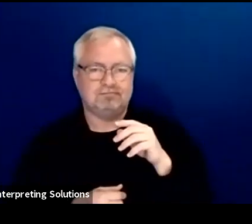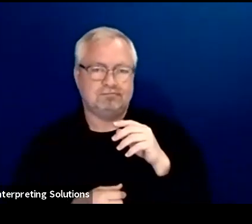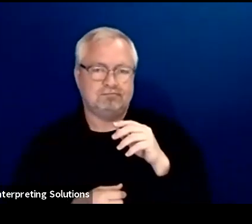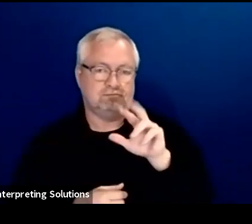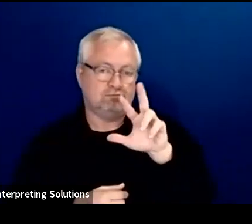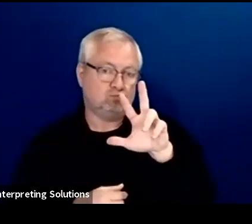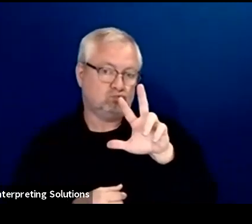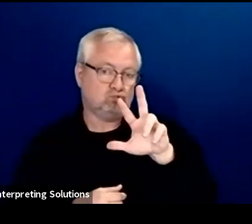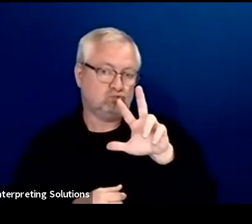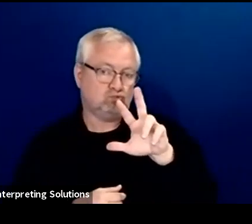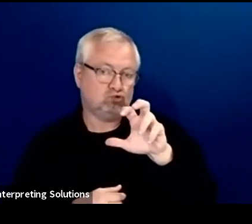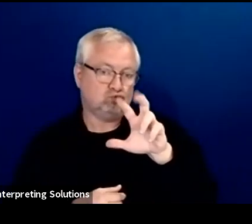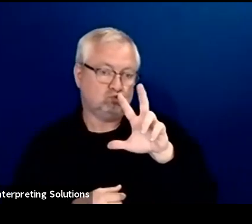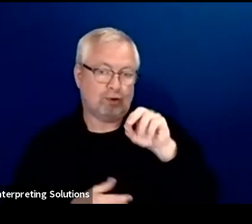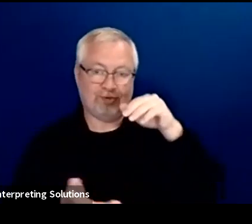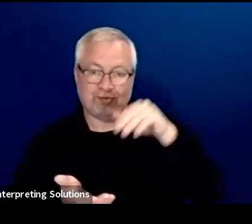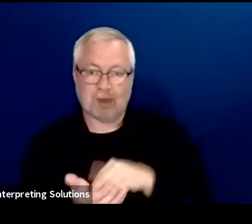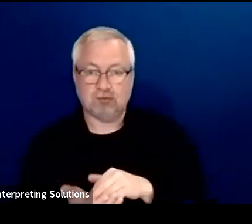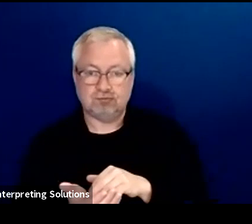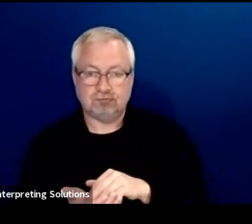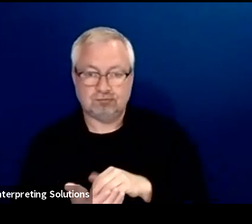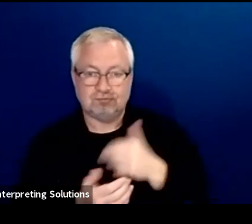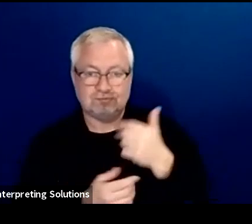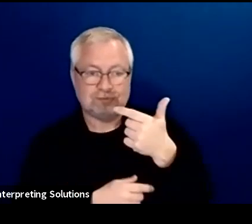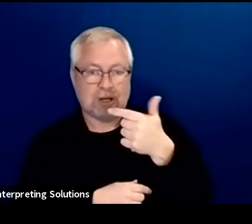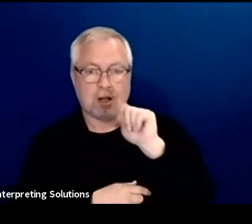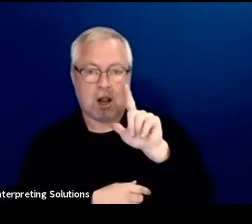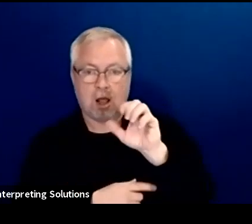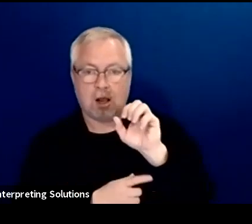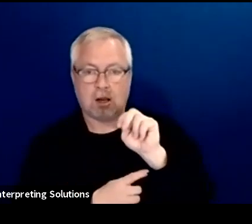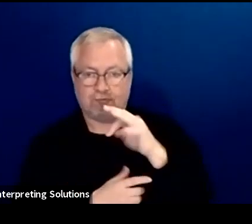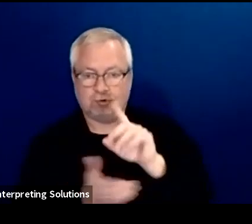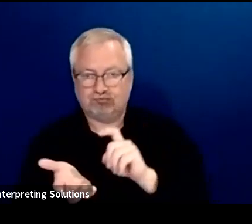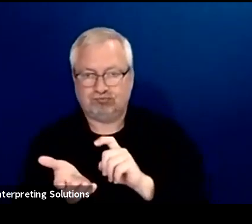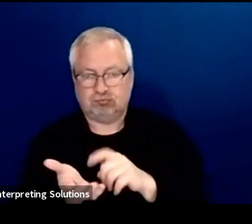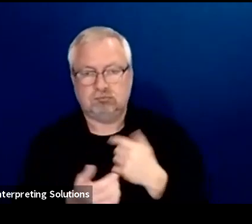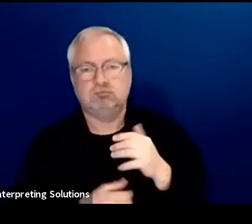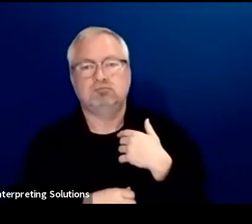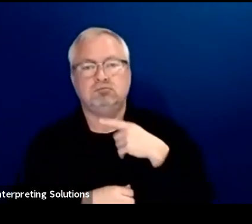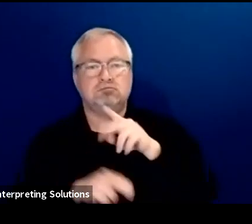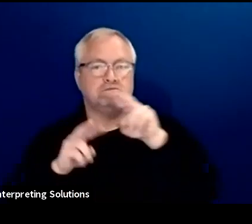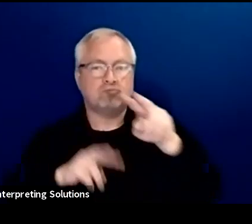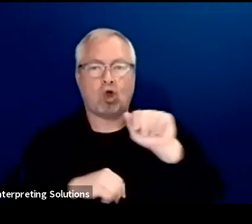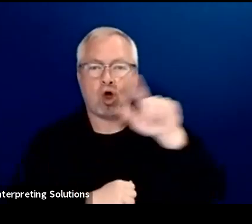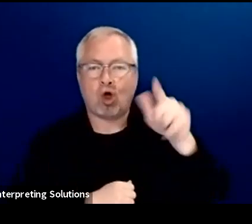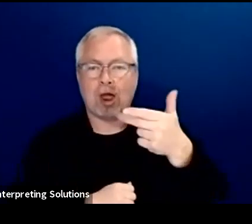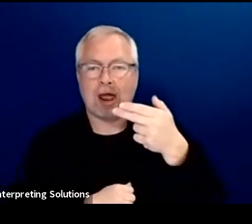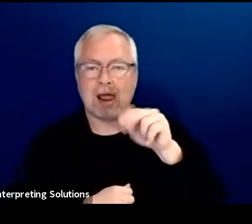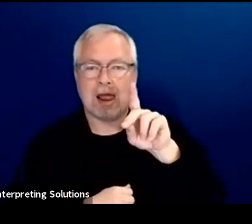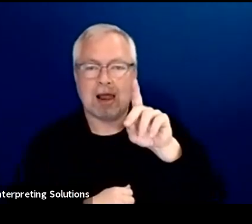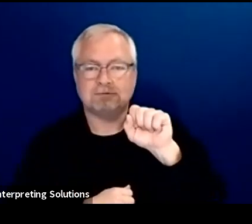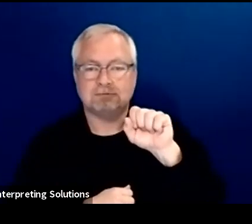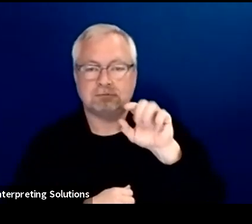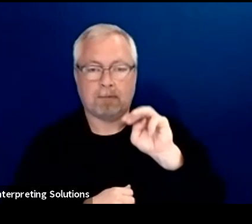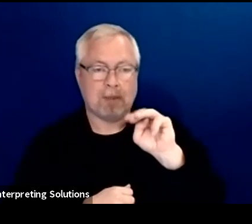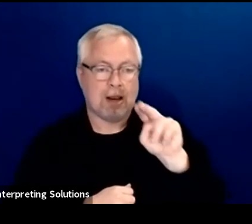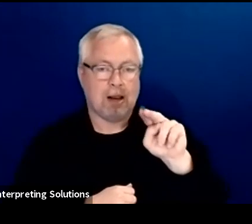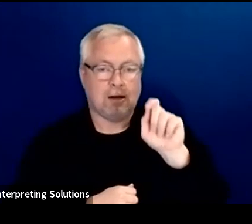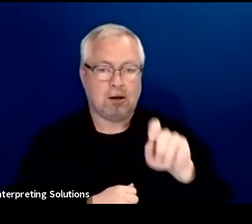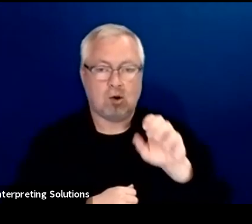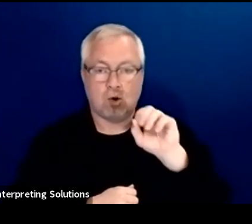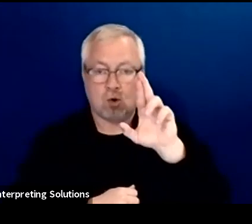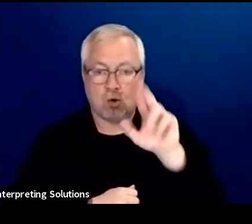on allhandsmn.org where you can go in, apply to get that hand sanitizer. Most of the time it's going to be free, and just a great way